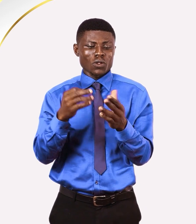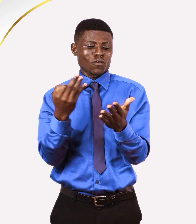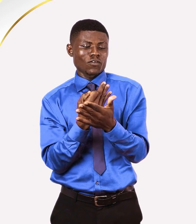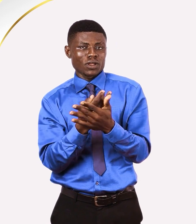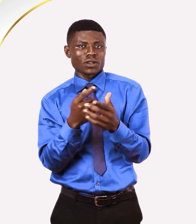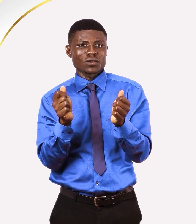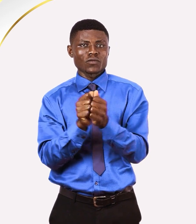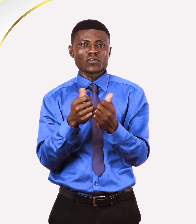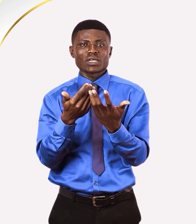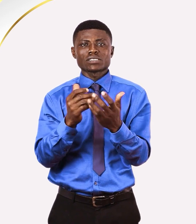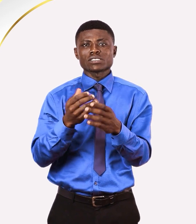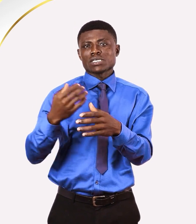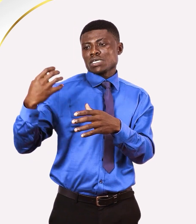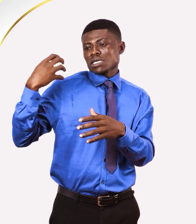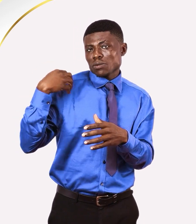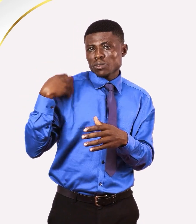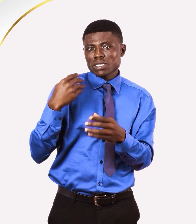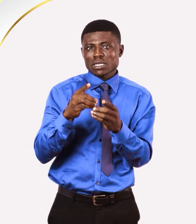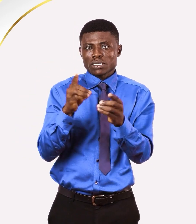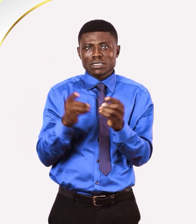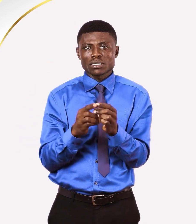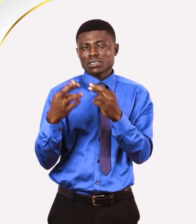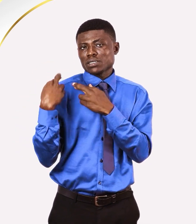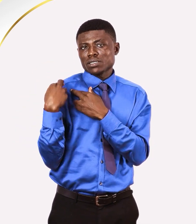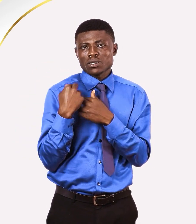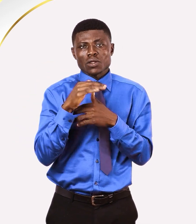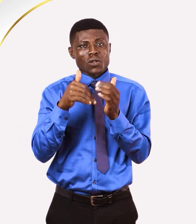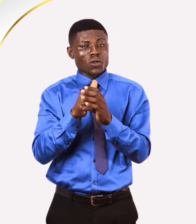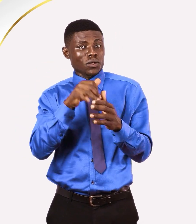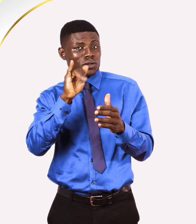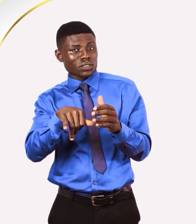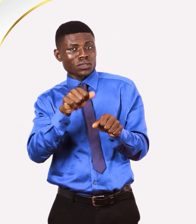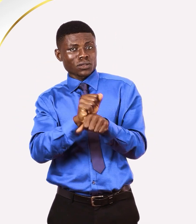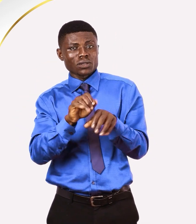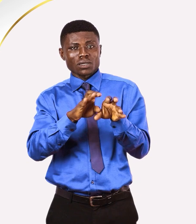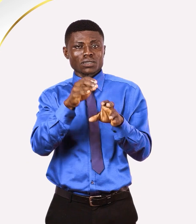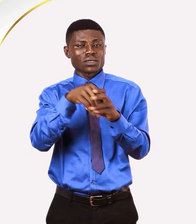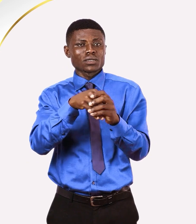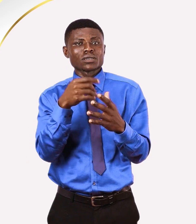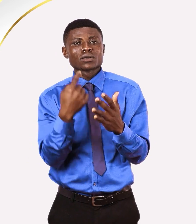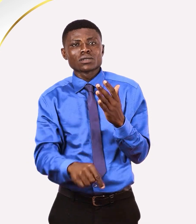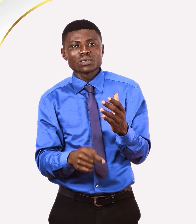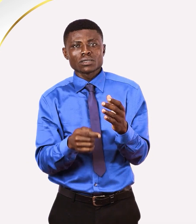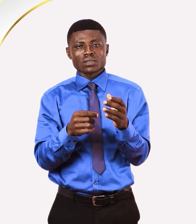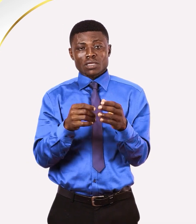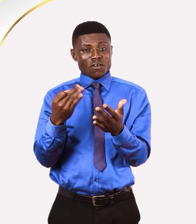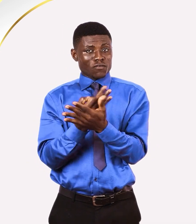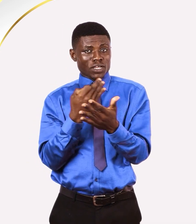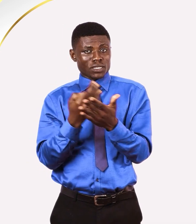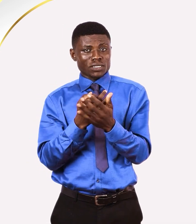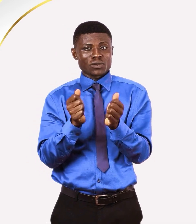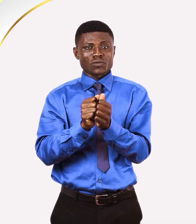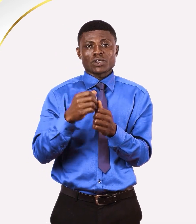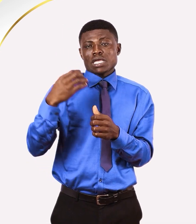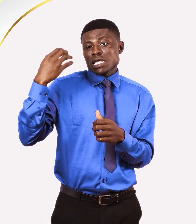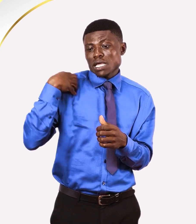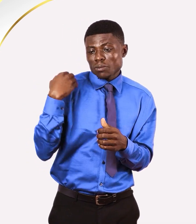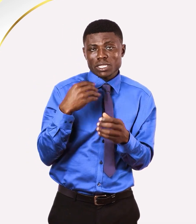finance and capital department, responsibilities or activities. The finance and